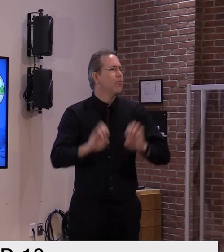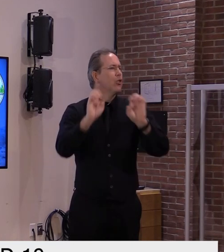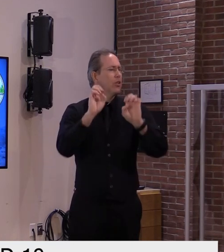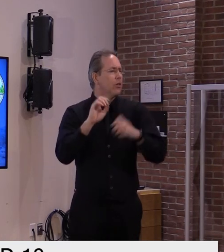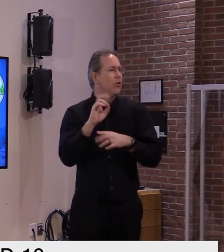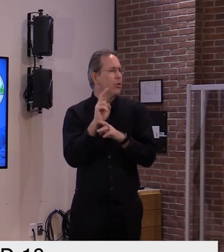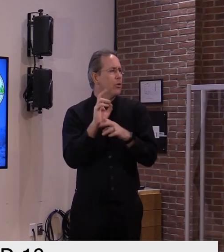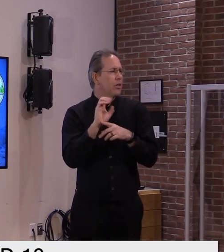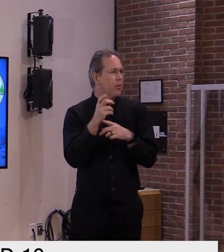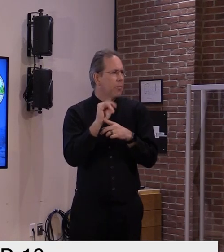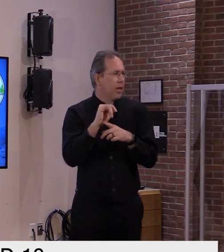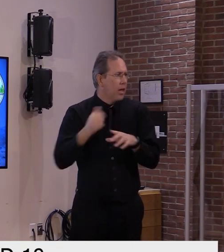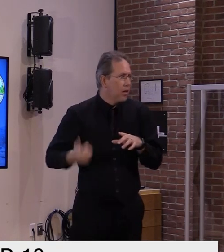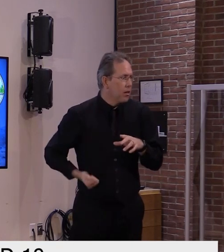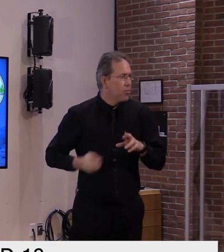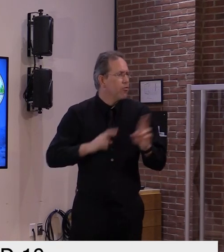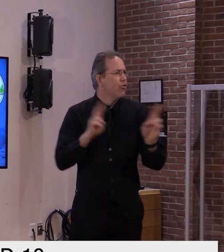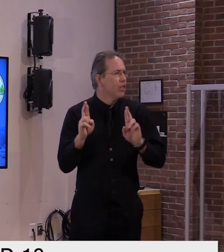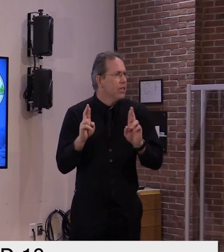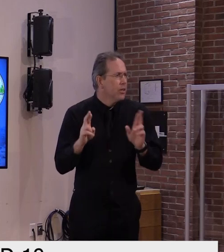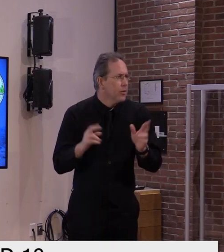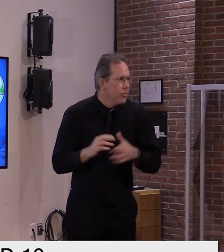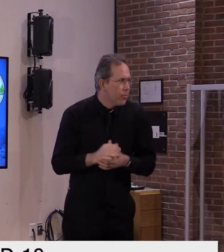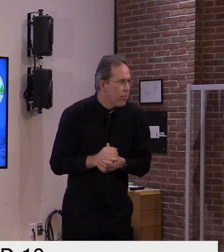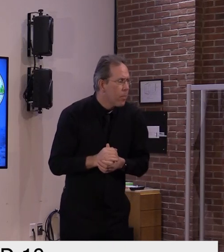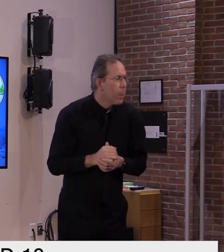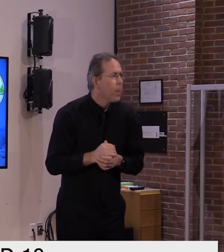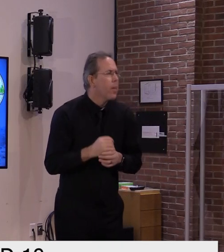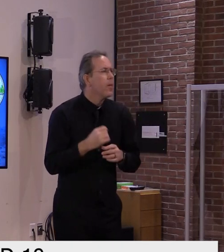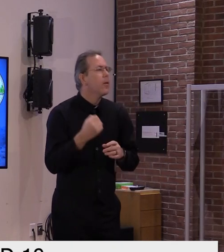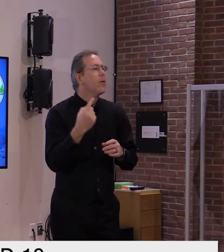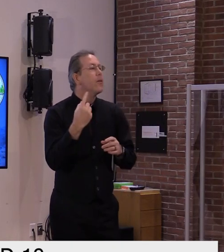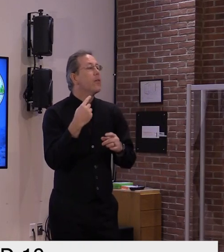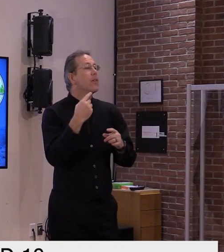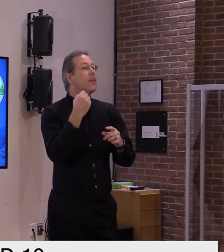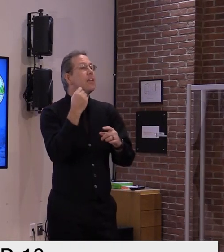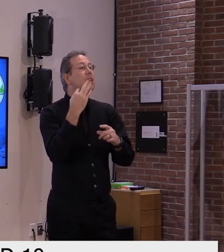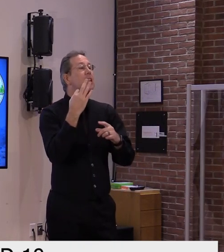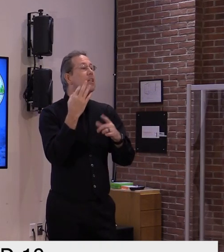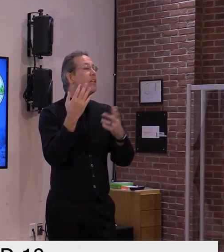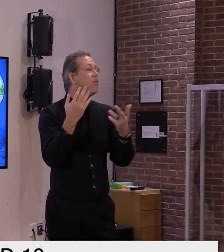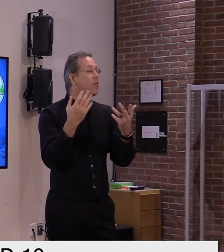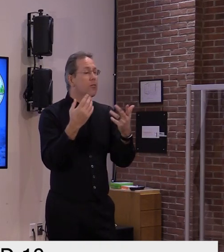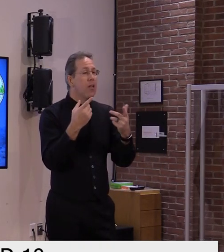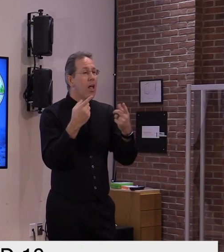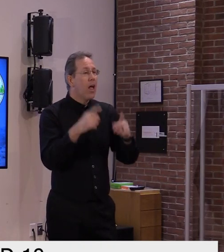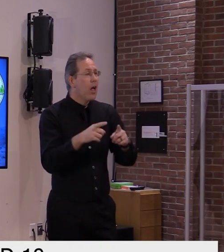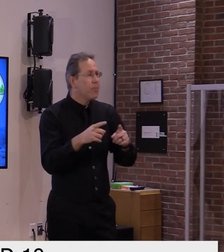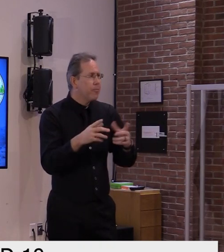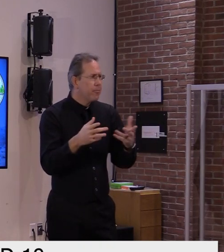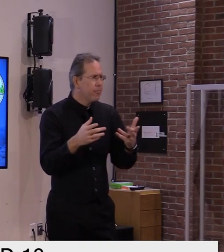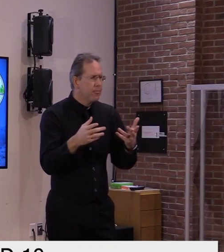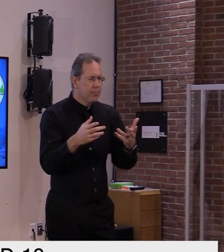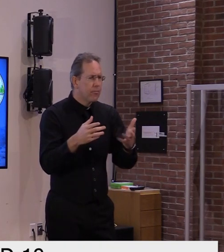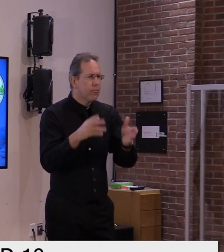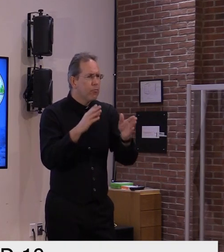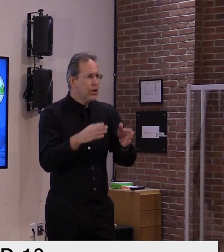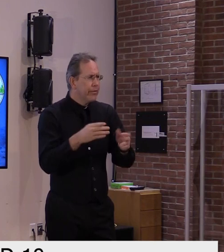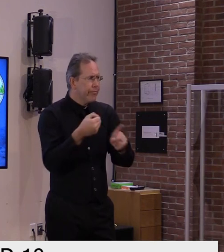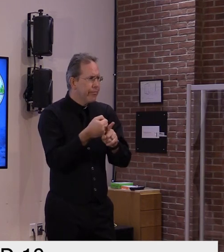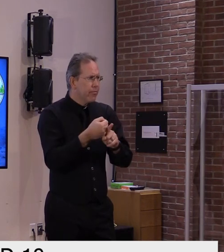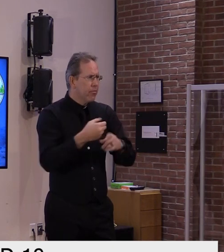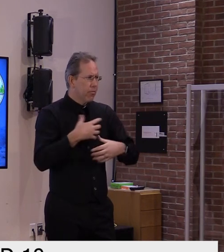One would want to have the very first intervention done at the site of the vaccine, and it doesn't have to be